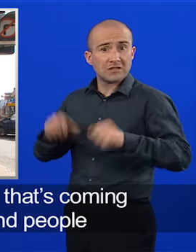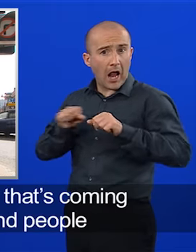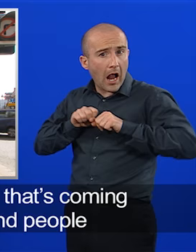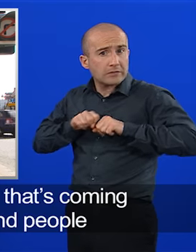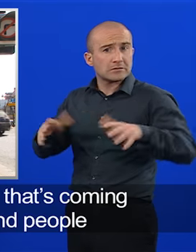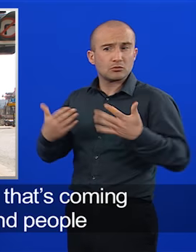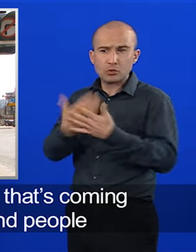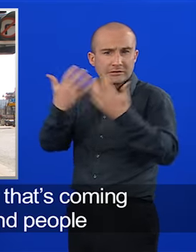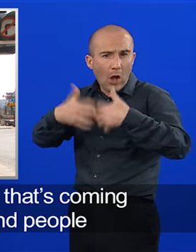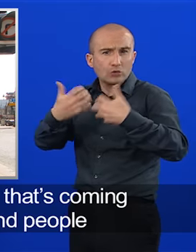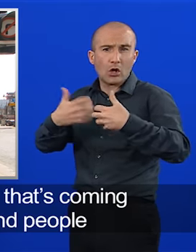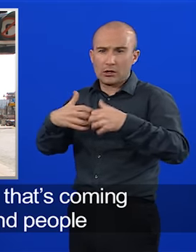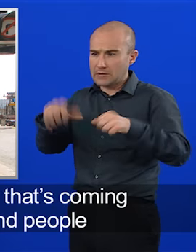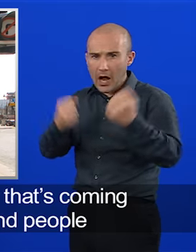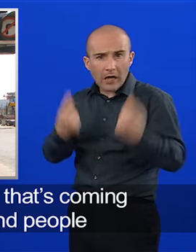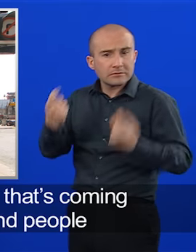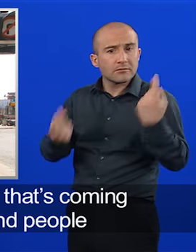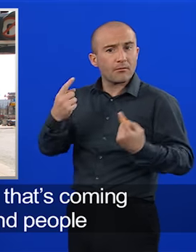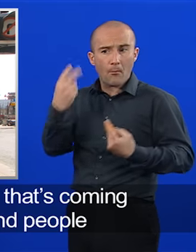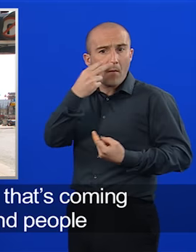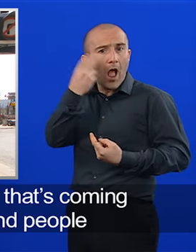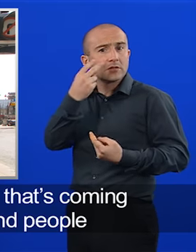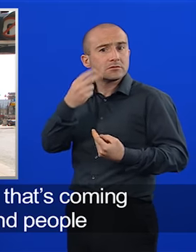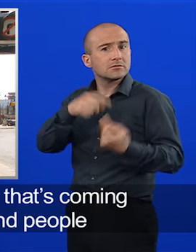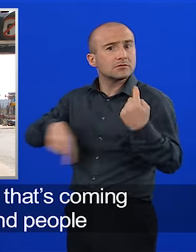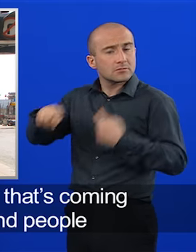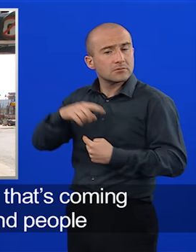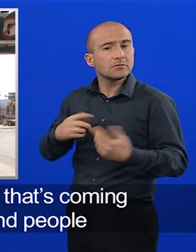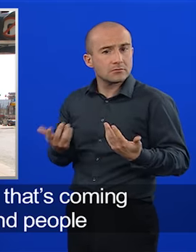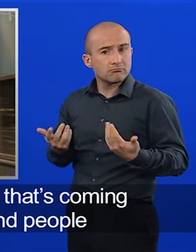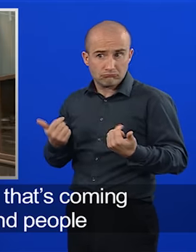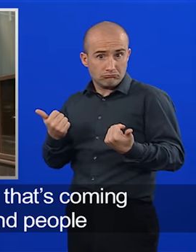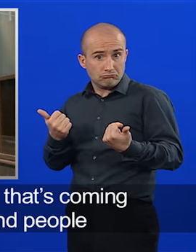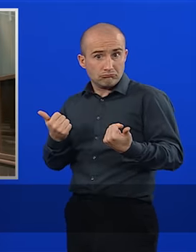For all the technology that's coming on stream for blind people,